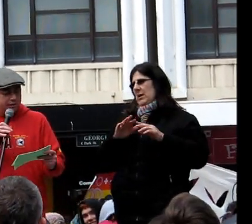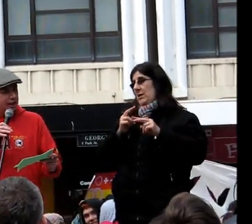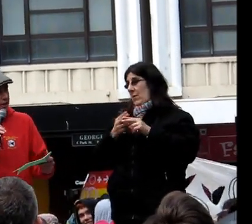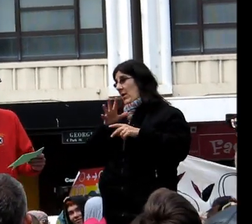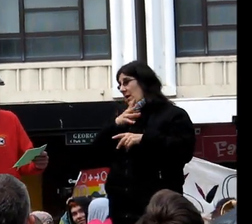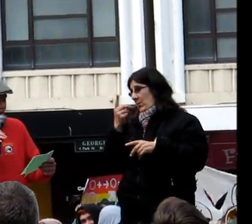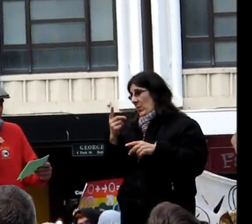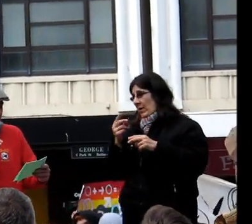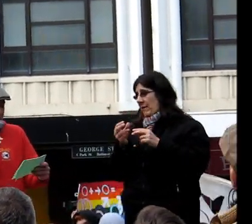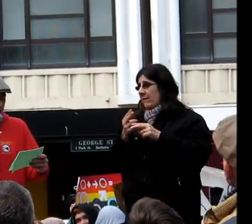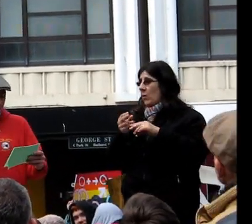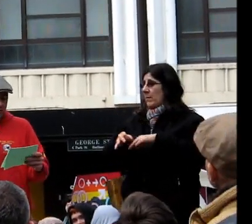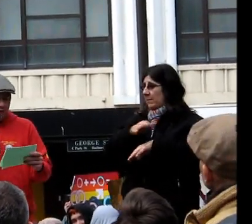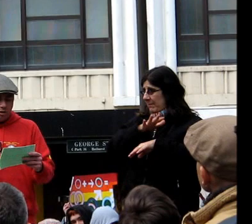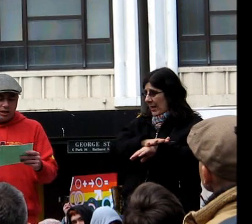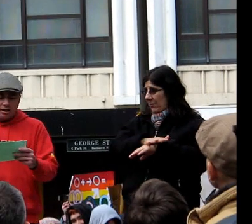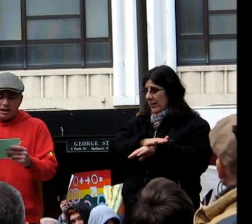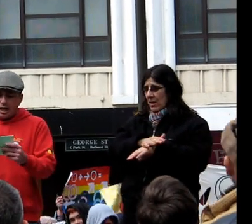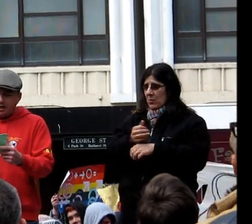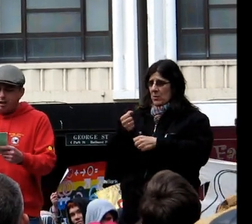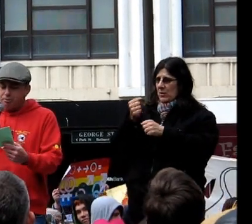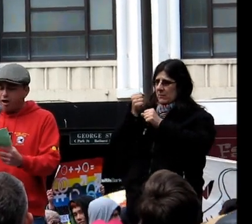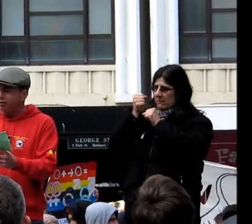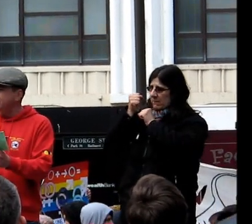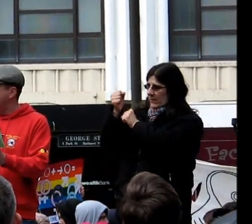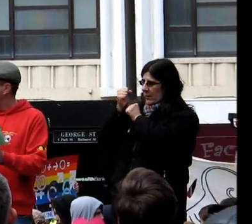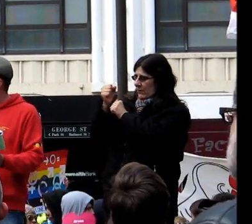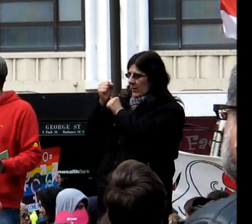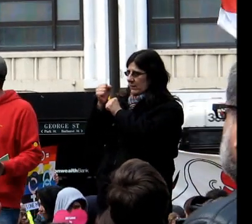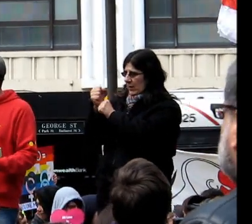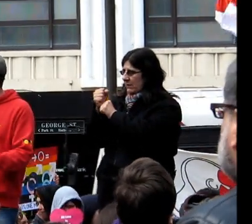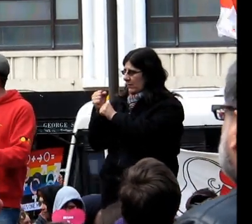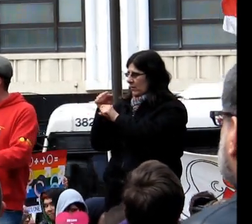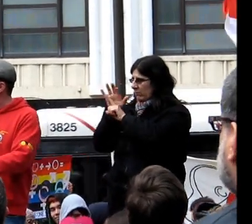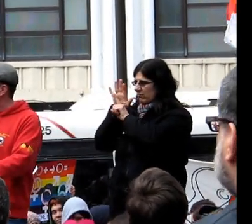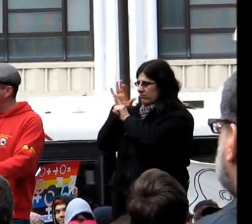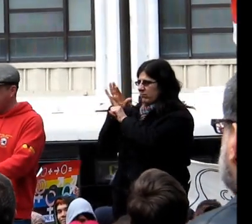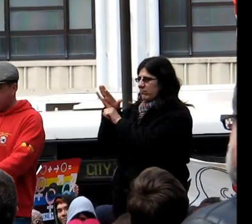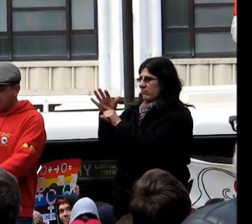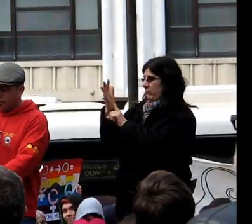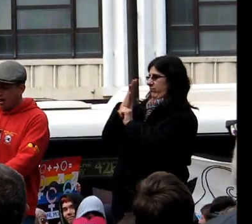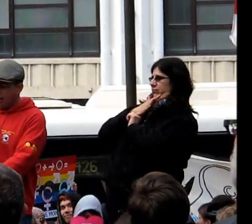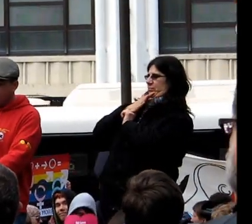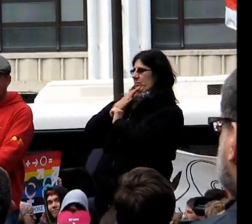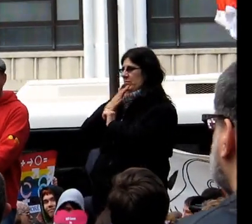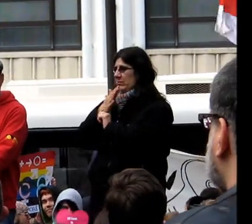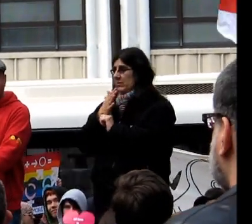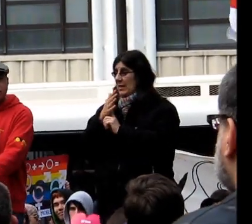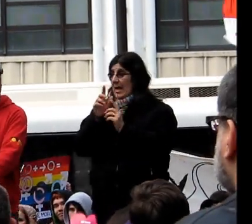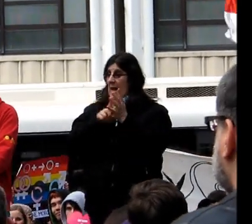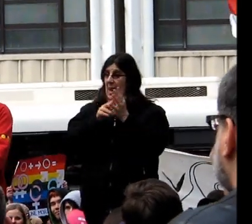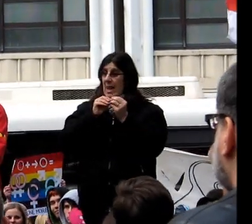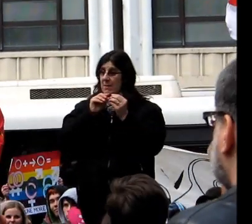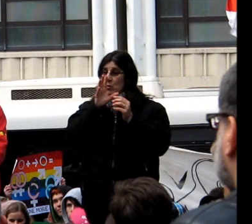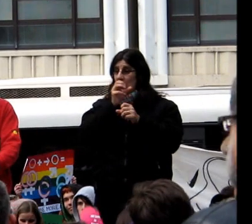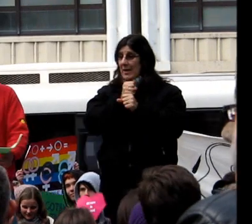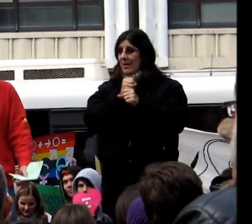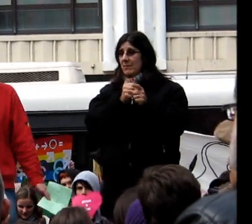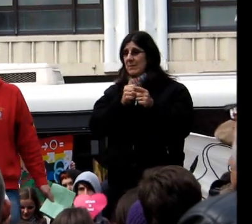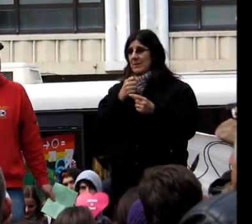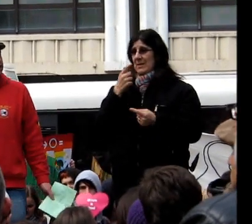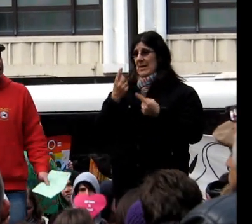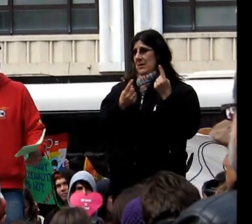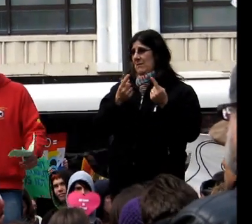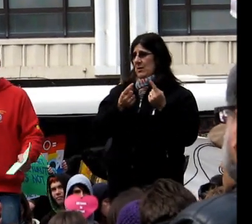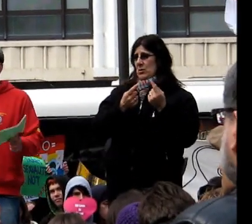will continue to fight against homophobia and hypocrisy. We have seen Tony Abbott running around the joint talking about